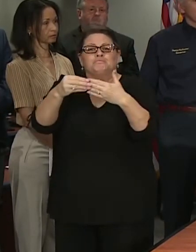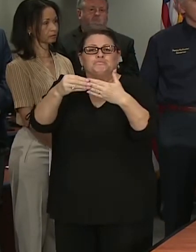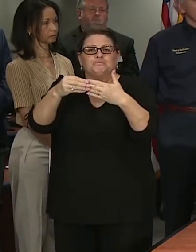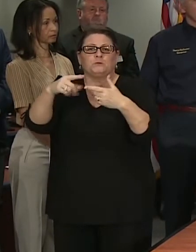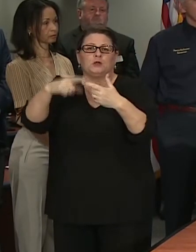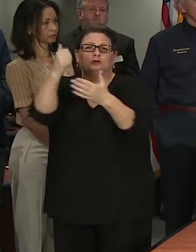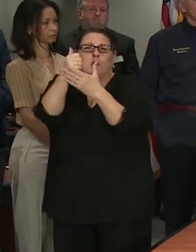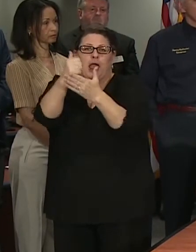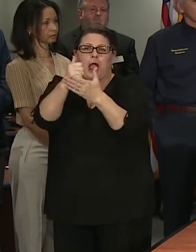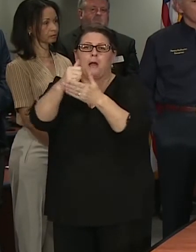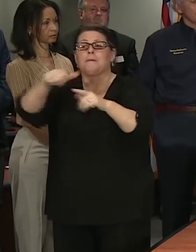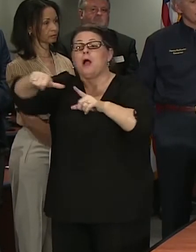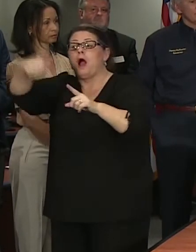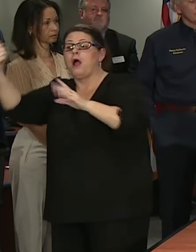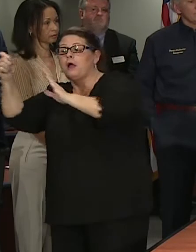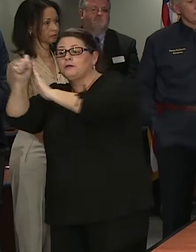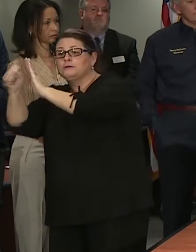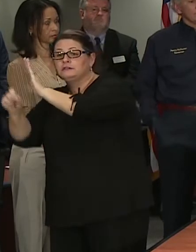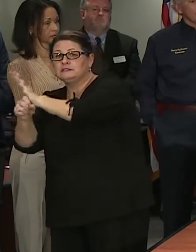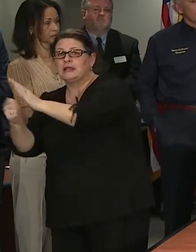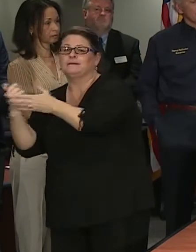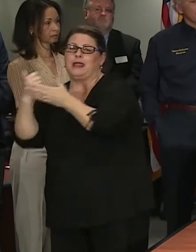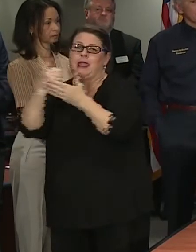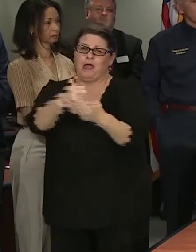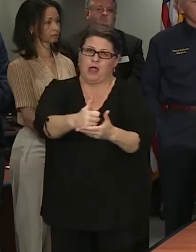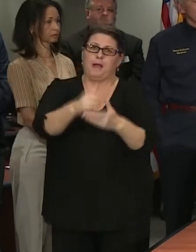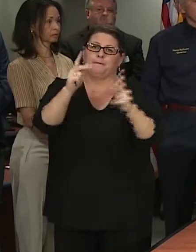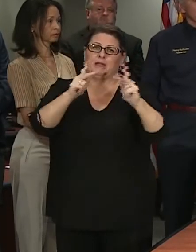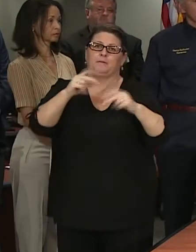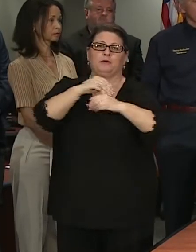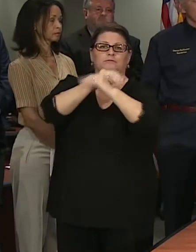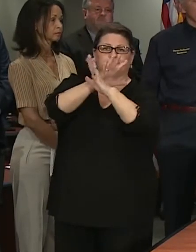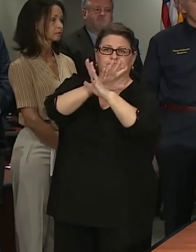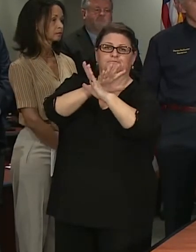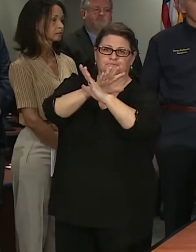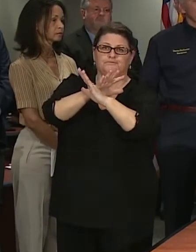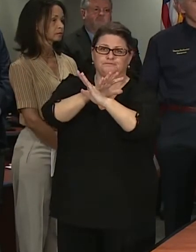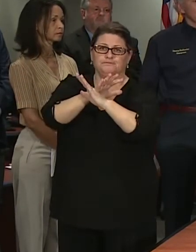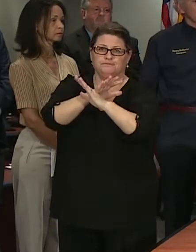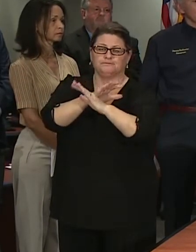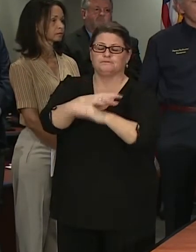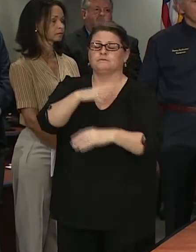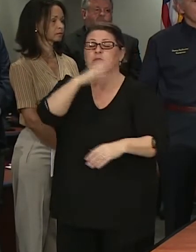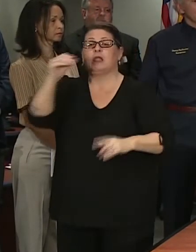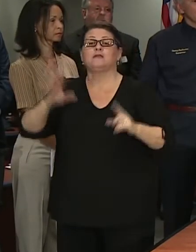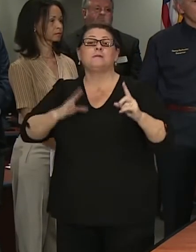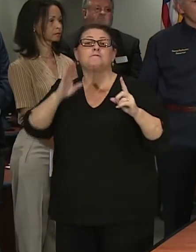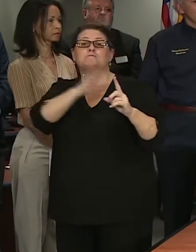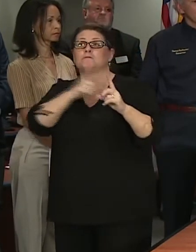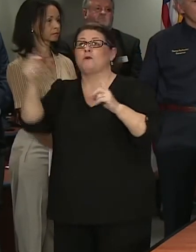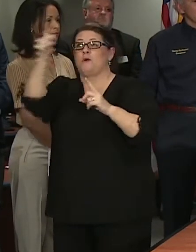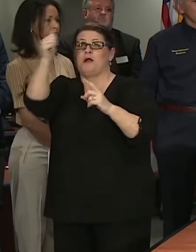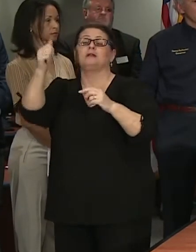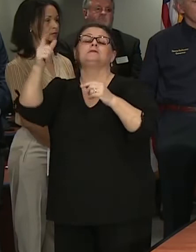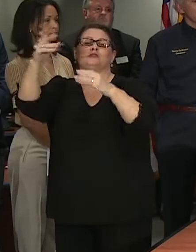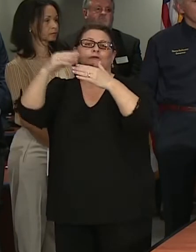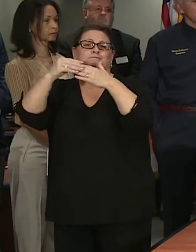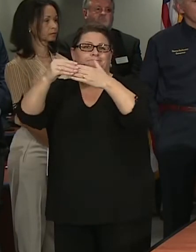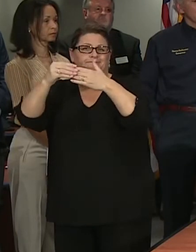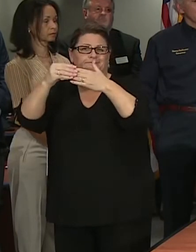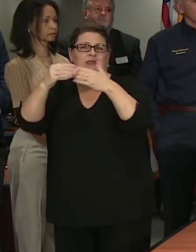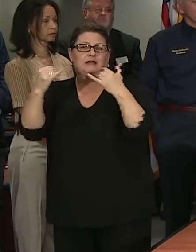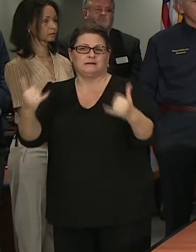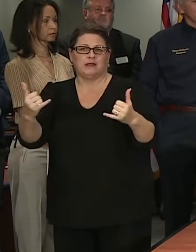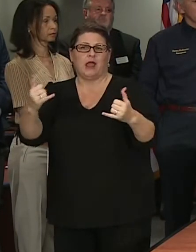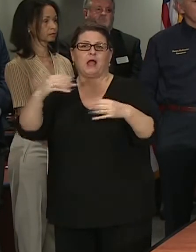via telemedicine. The Board of Medical Examiners has relaxed regulations related to telehealth to expand availability